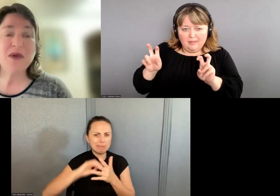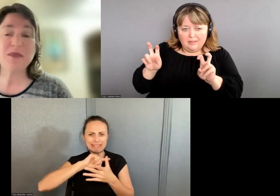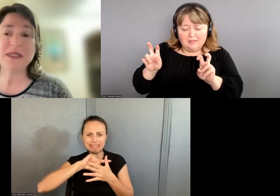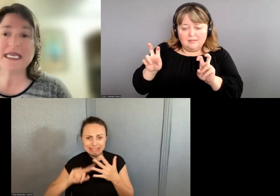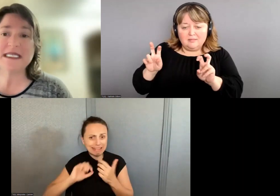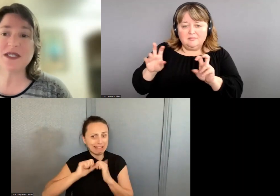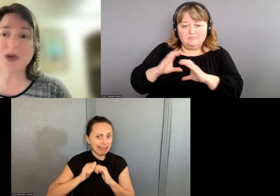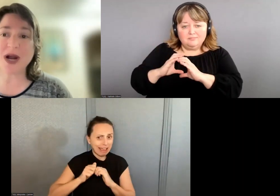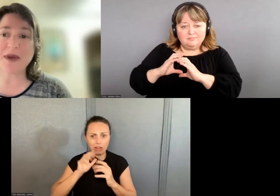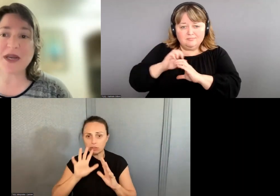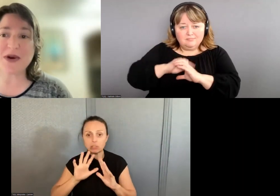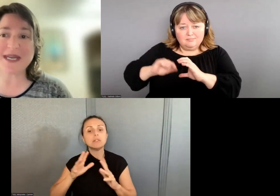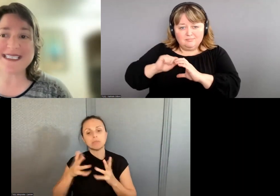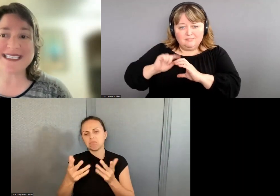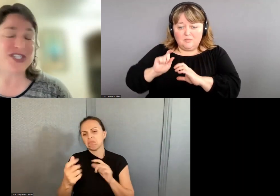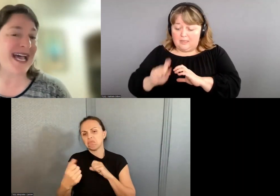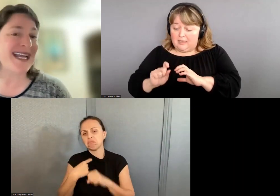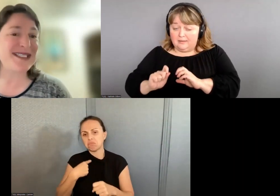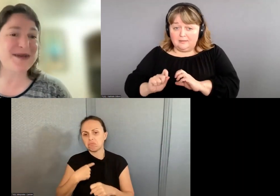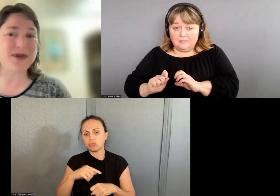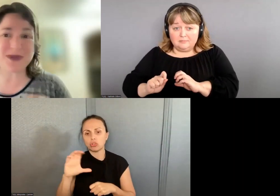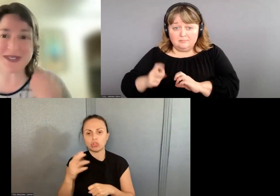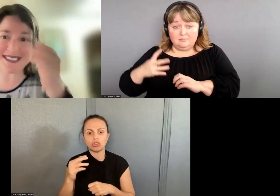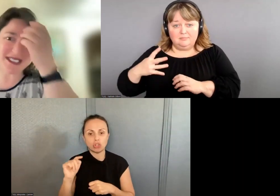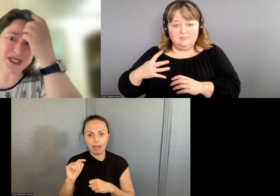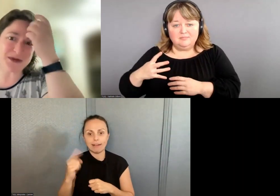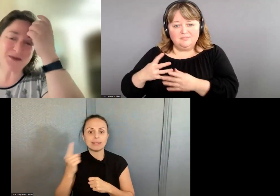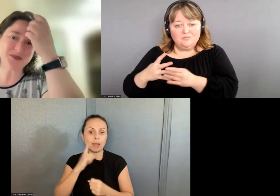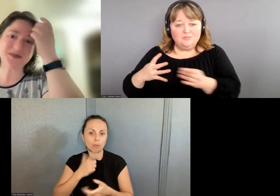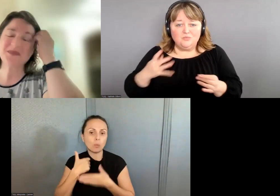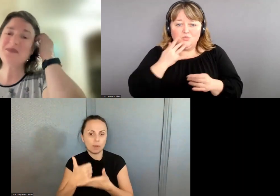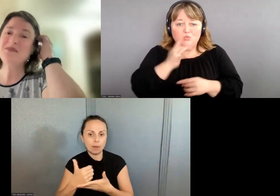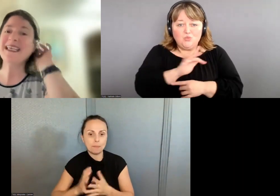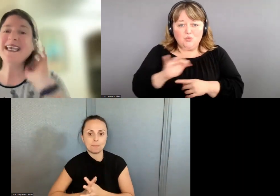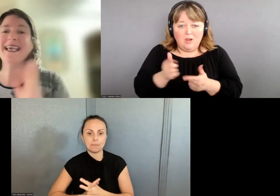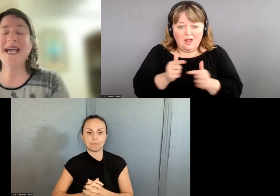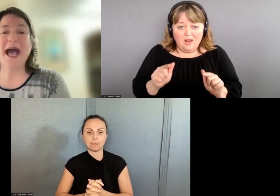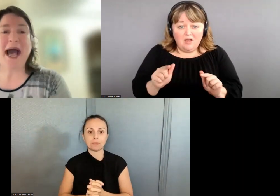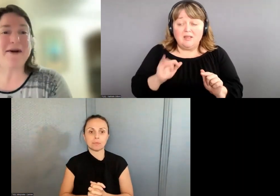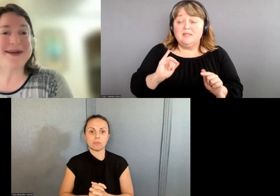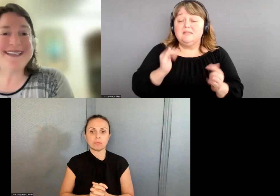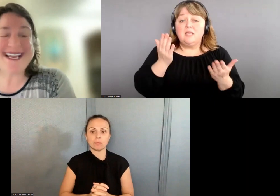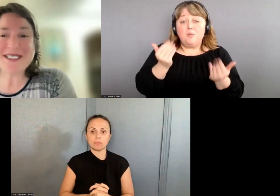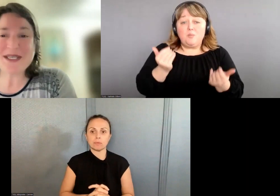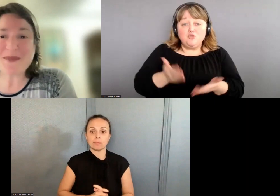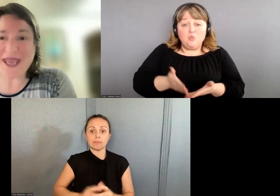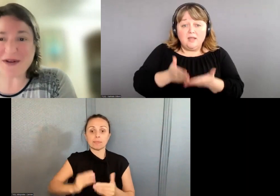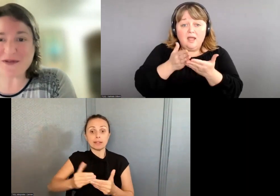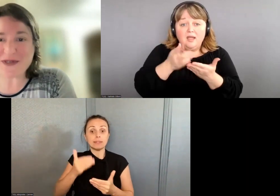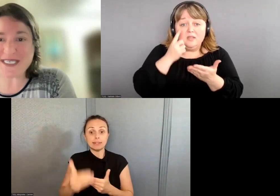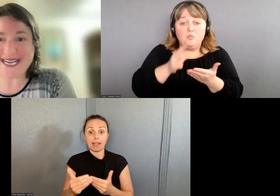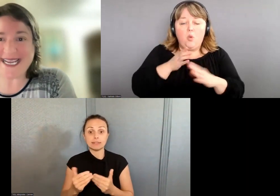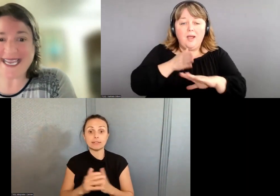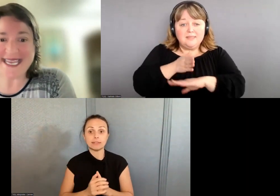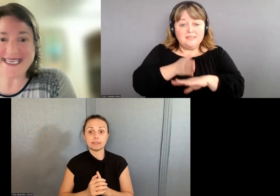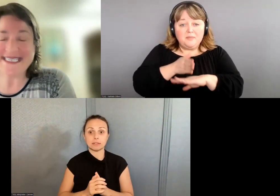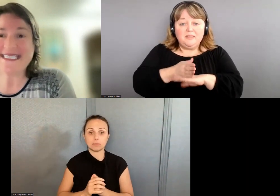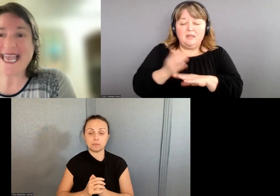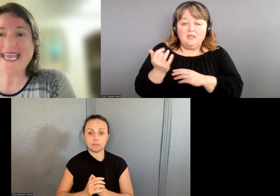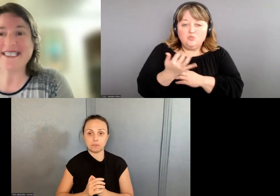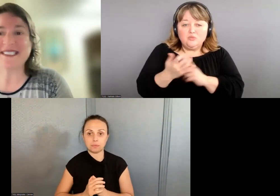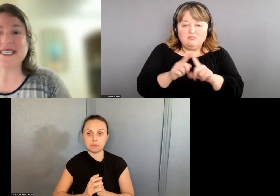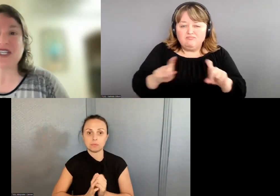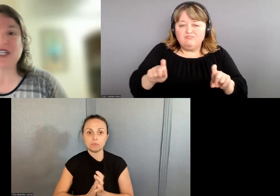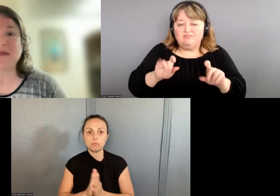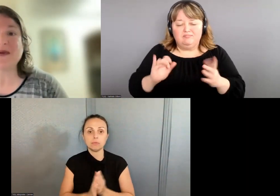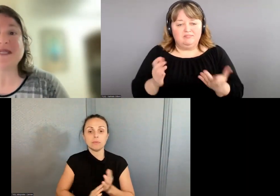today, please drop a note into the chat and someone will assist you. Our next panel for today is